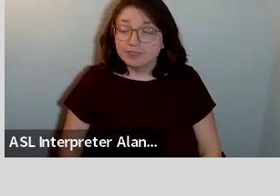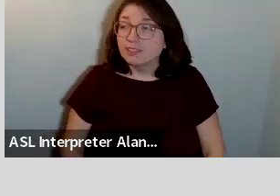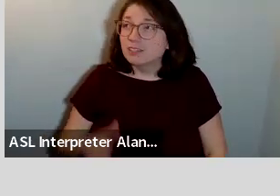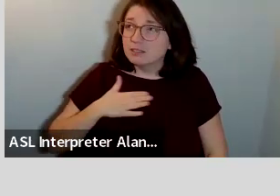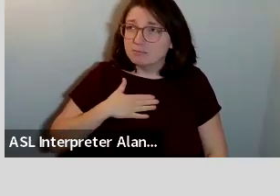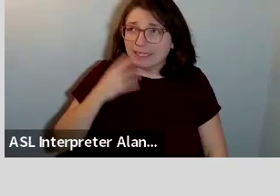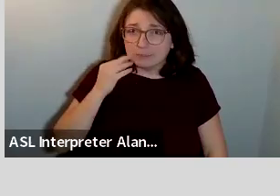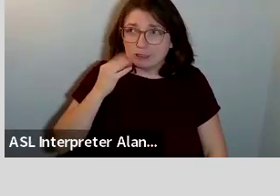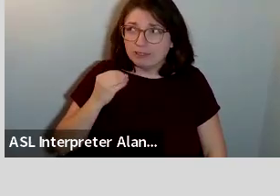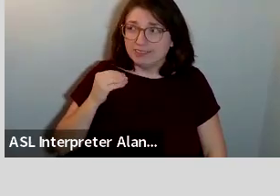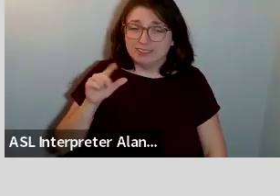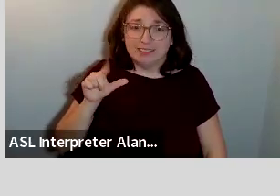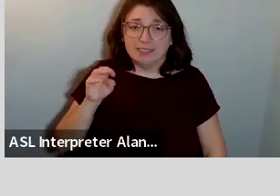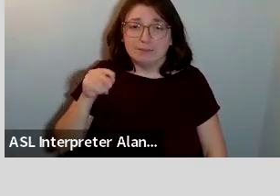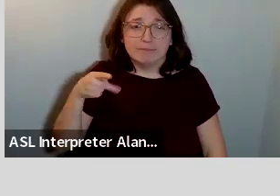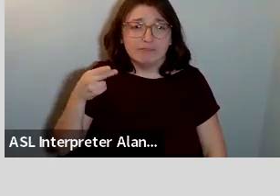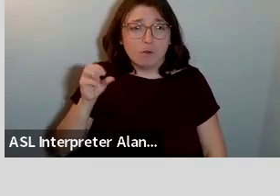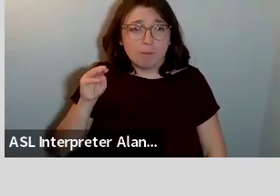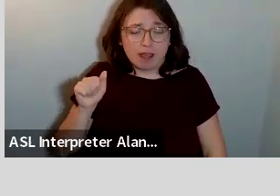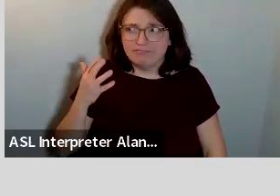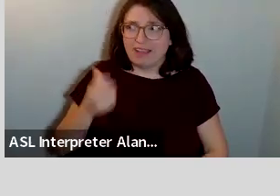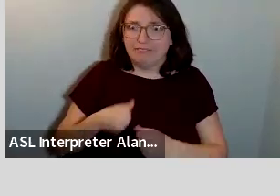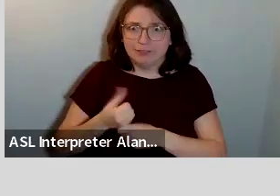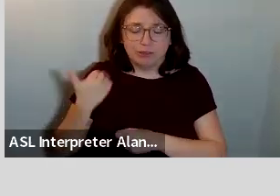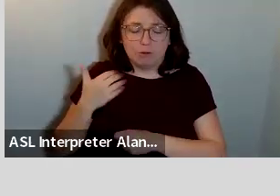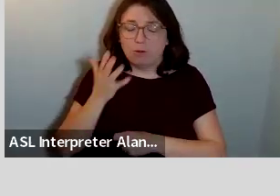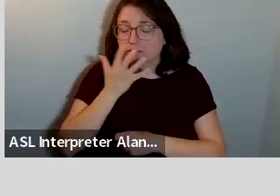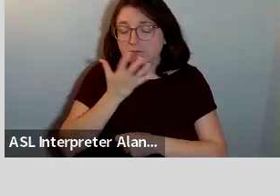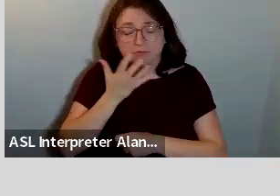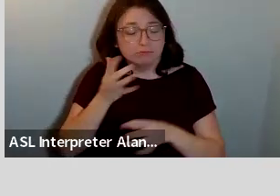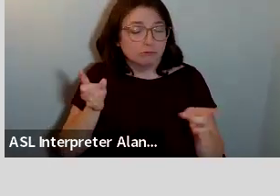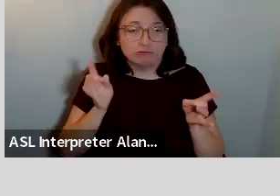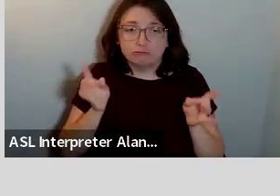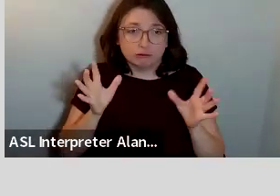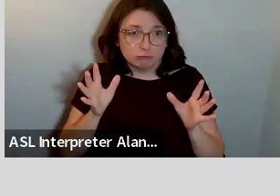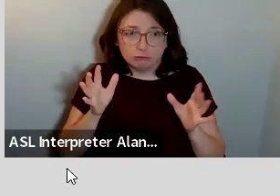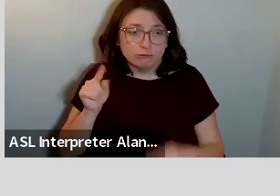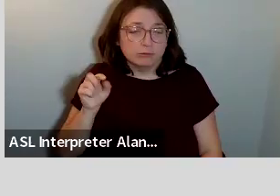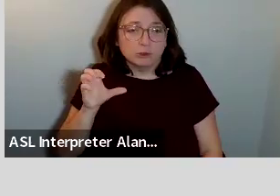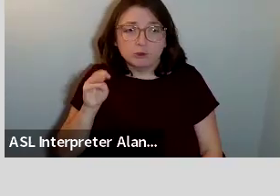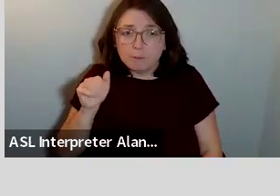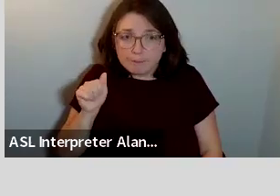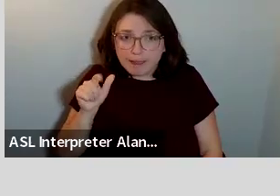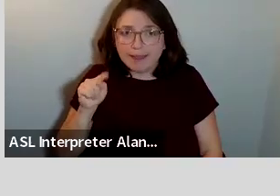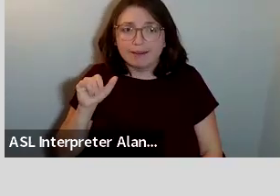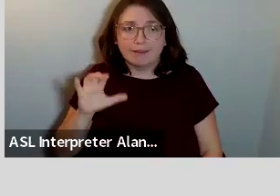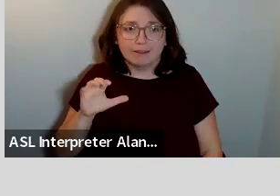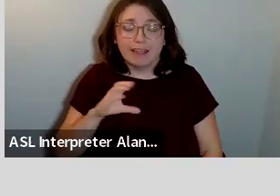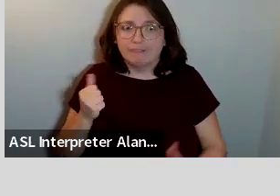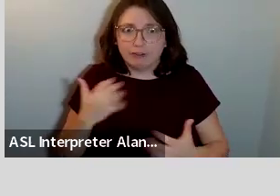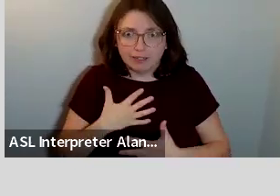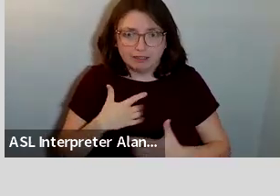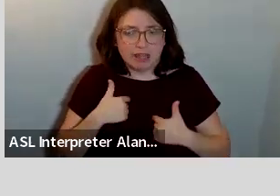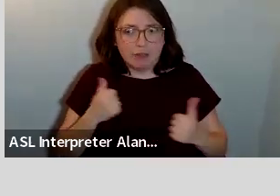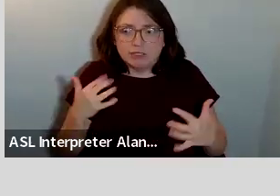ago was traumatic and frightening to the nth degree, and I was so afraid I was